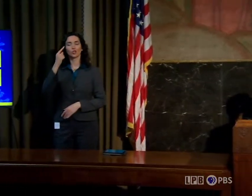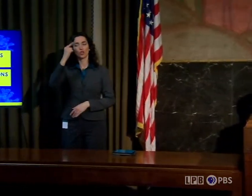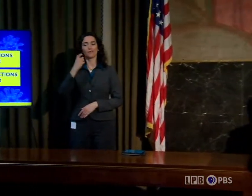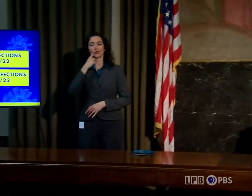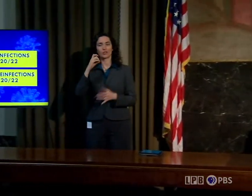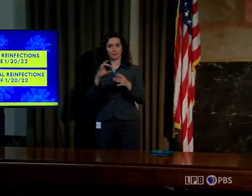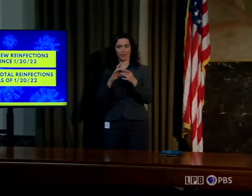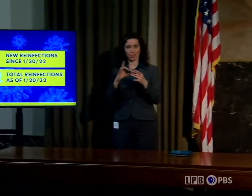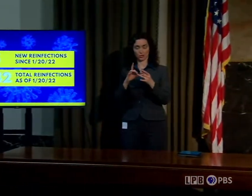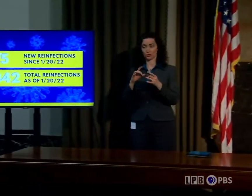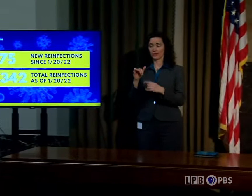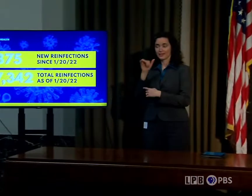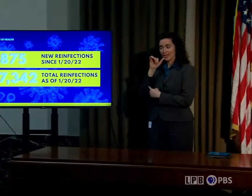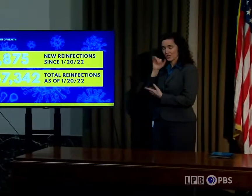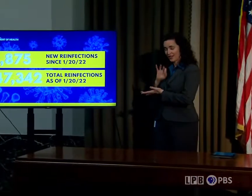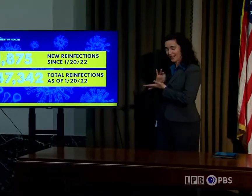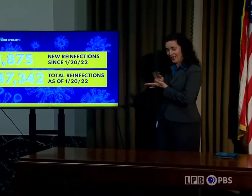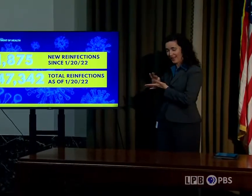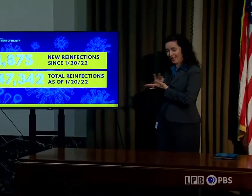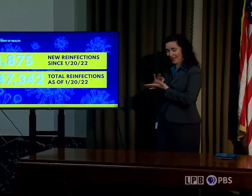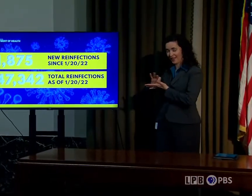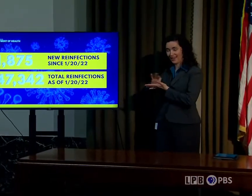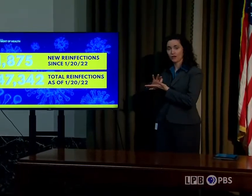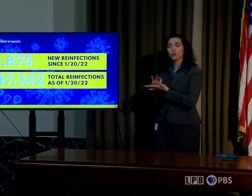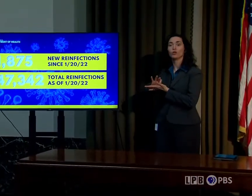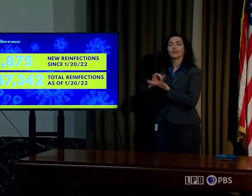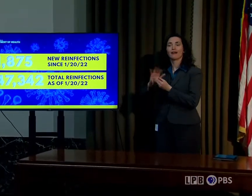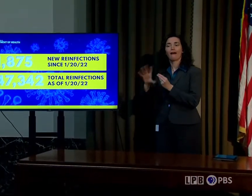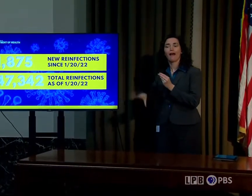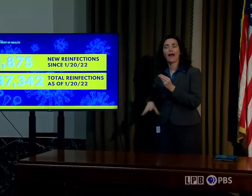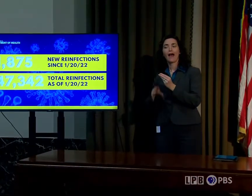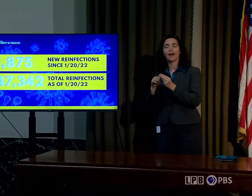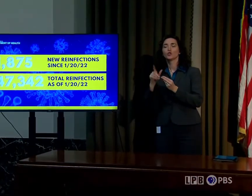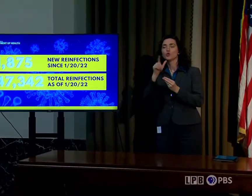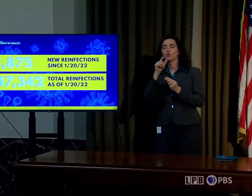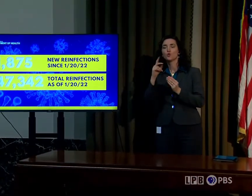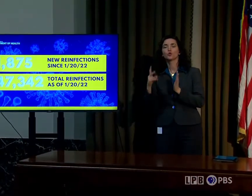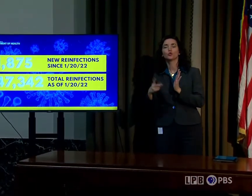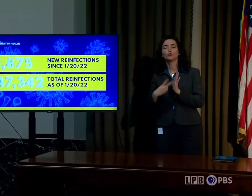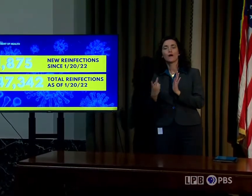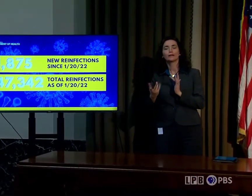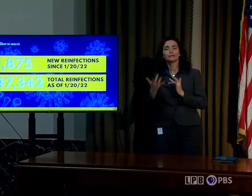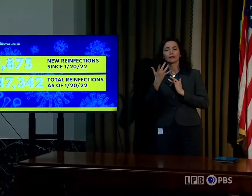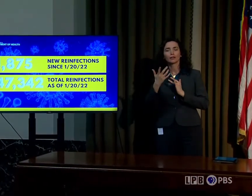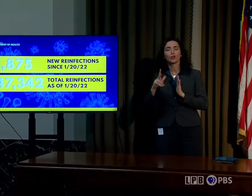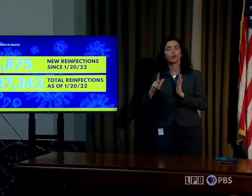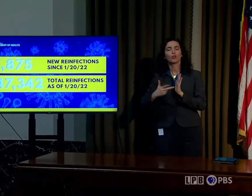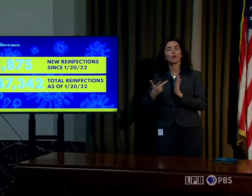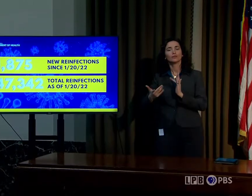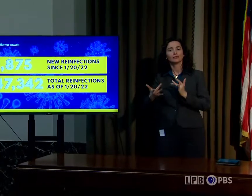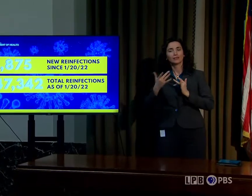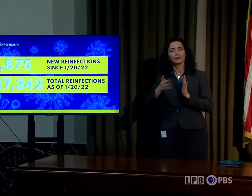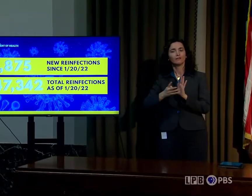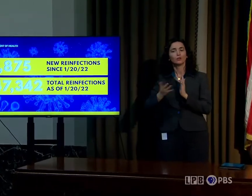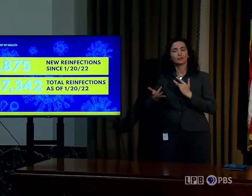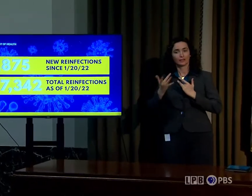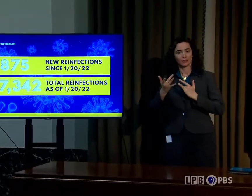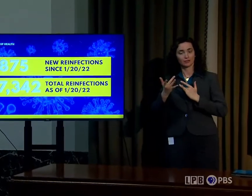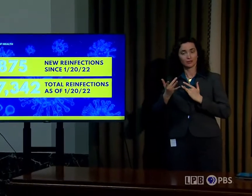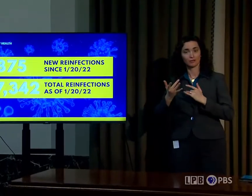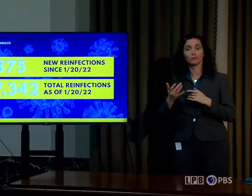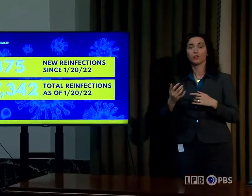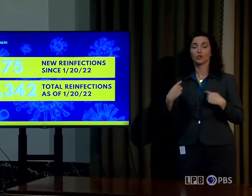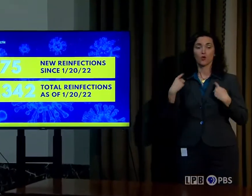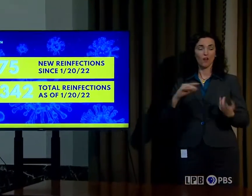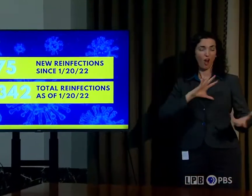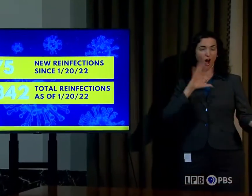yesterday, we are now adding in reinfection numbers to both our cumulative case count, which is now over